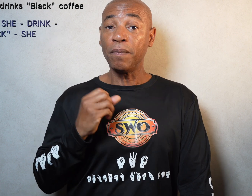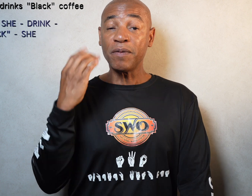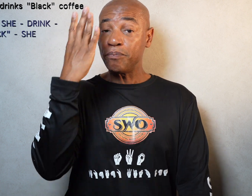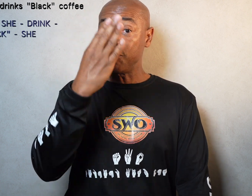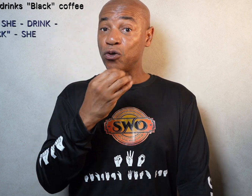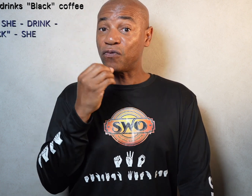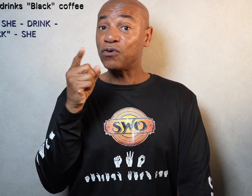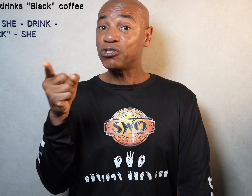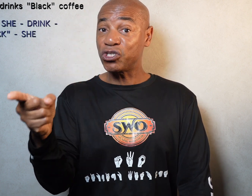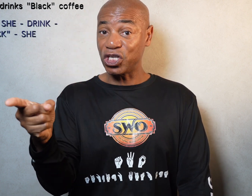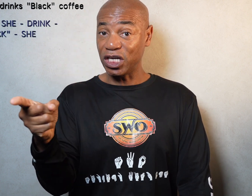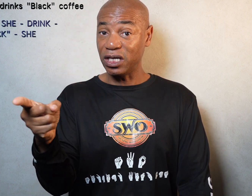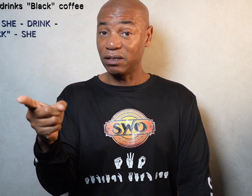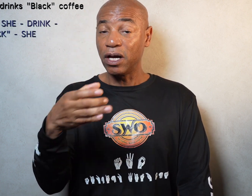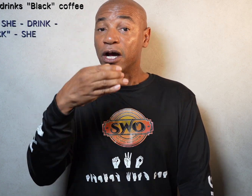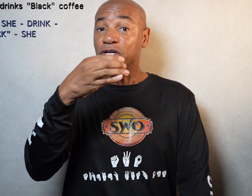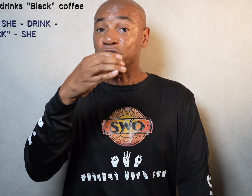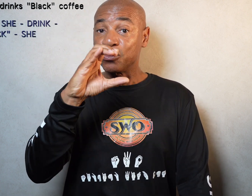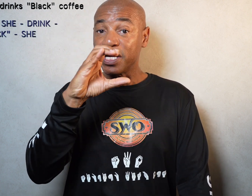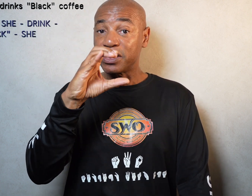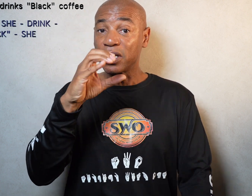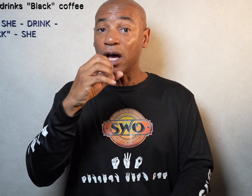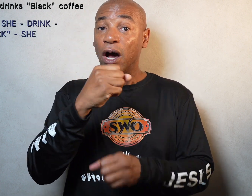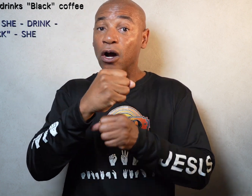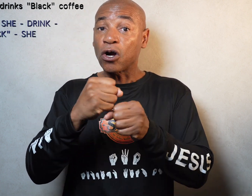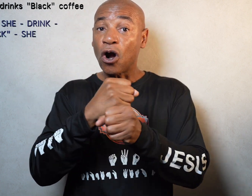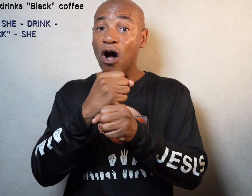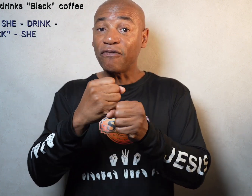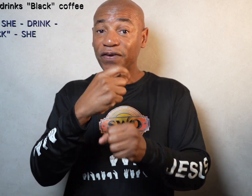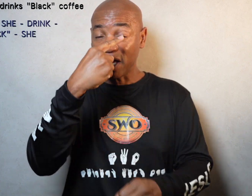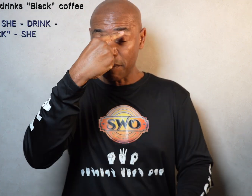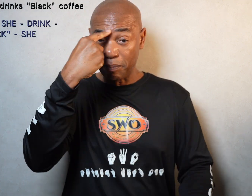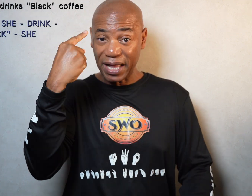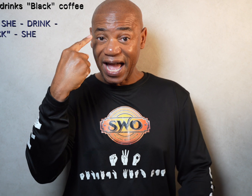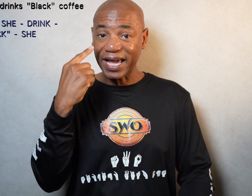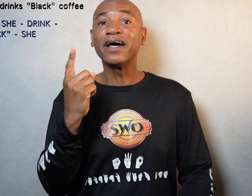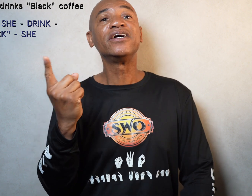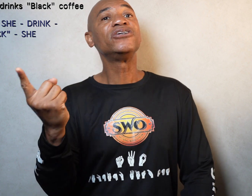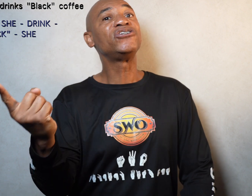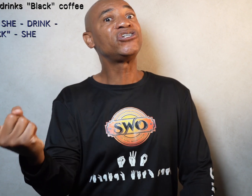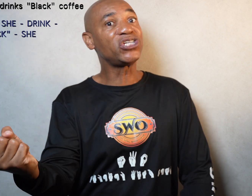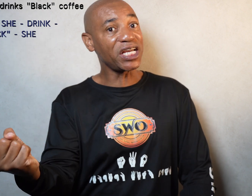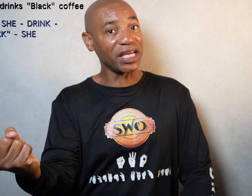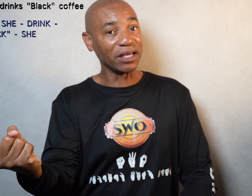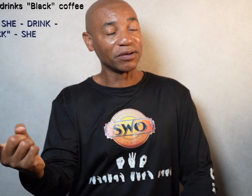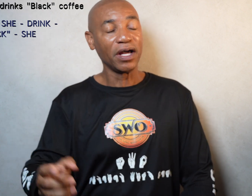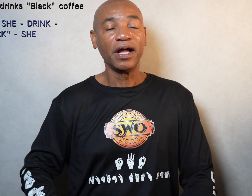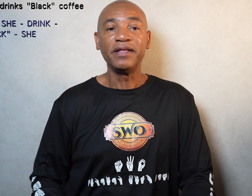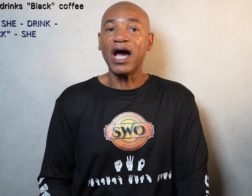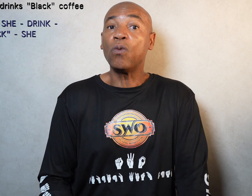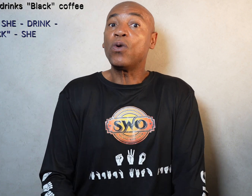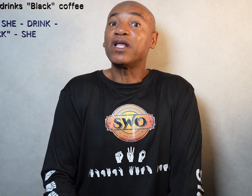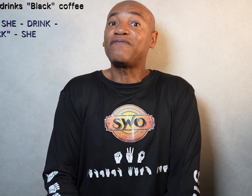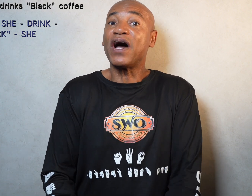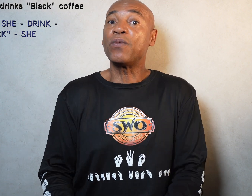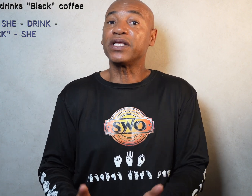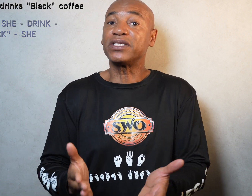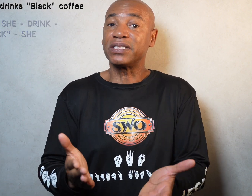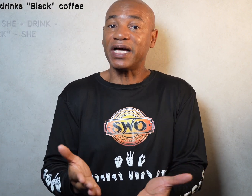Woman, beautiful, she, drinks coffee, black, she. Now, what if I wanted to sign